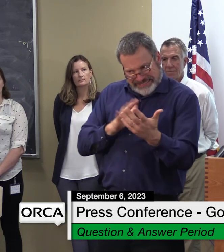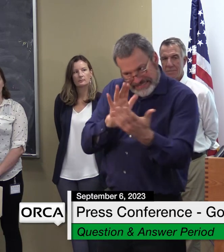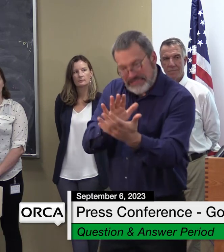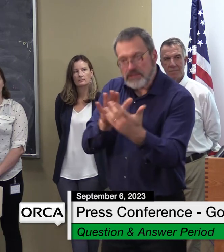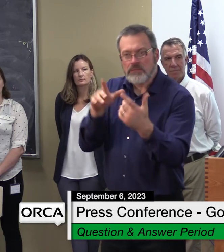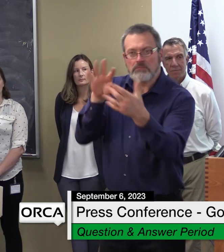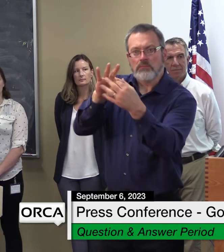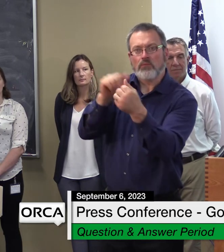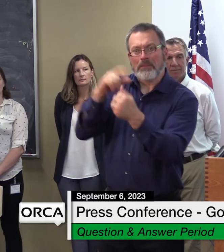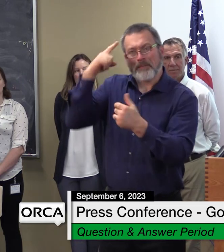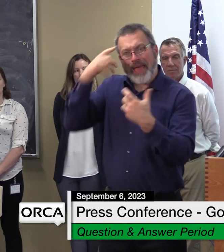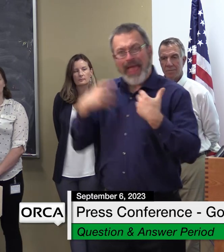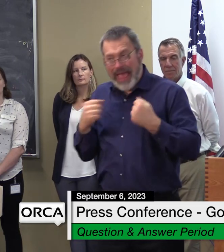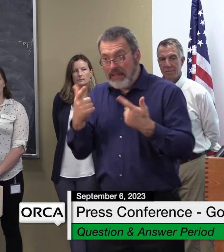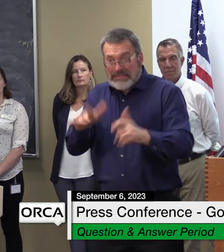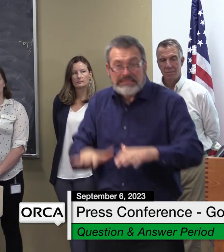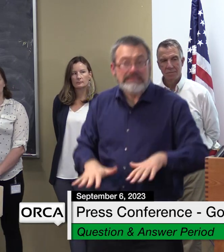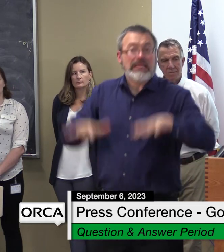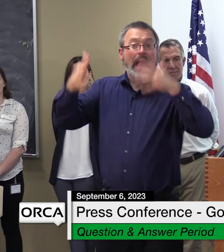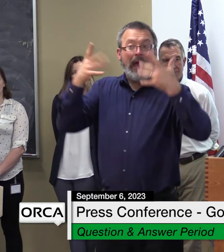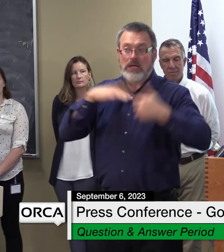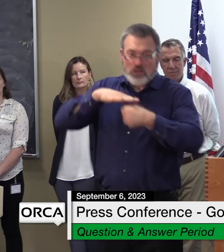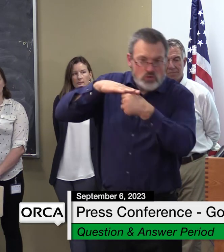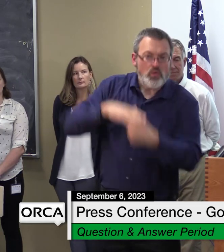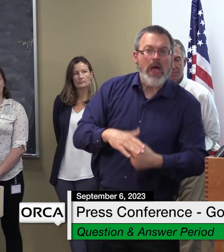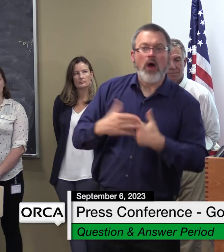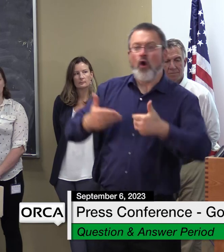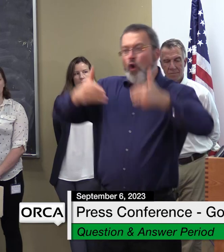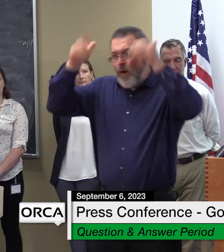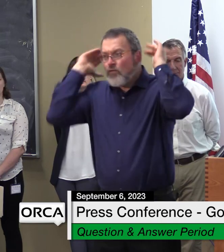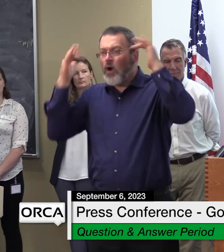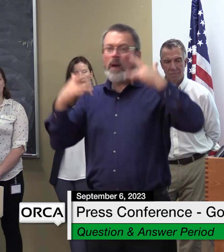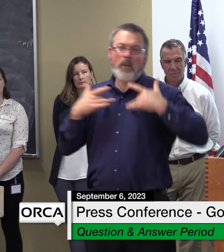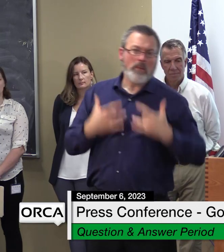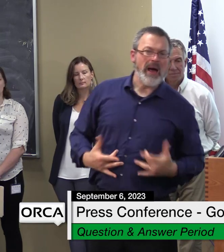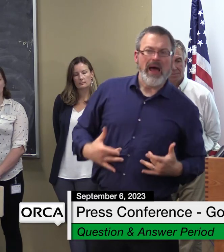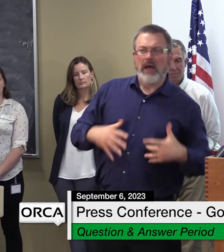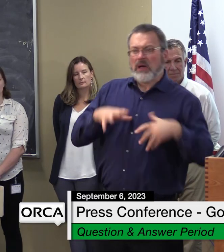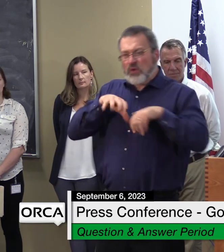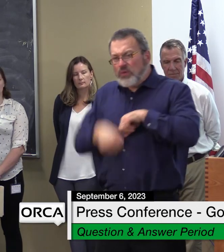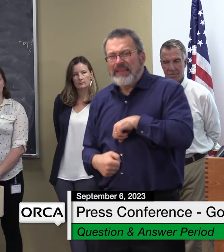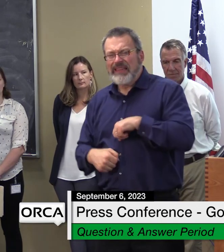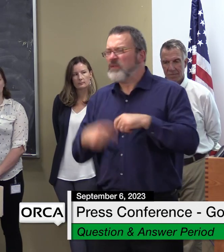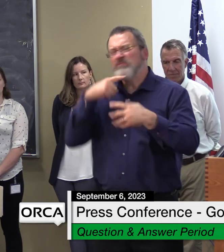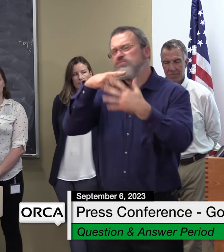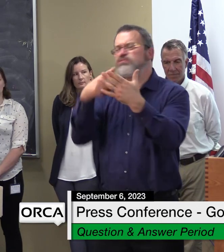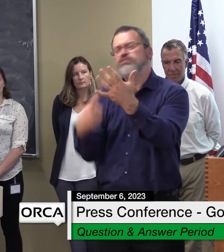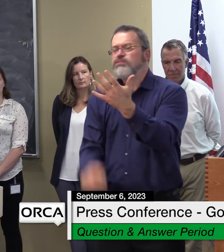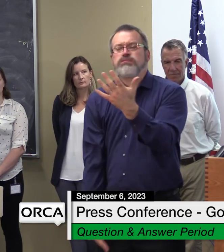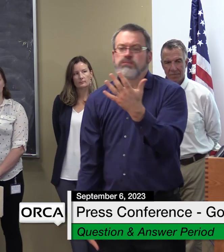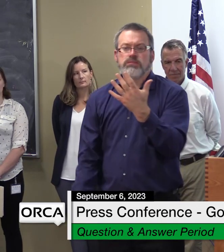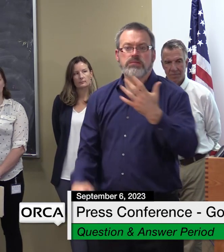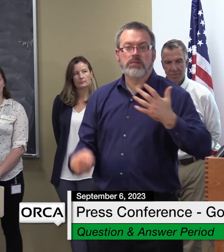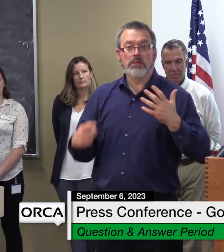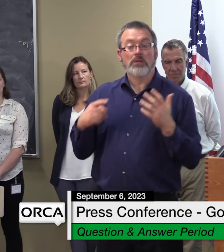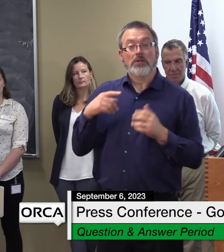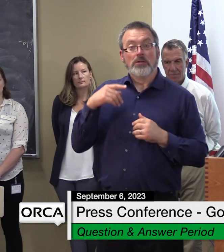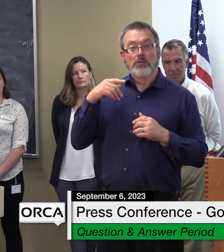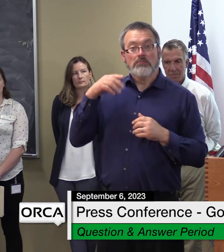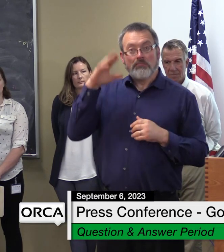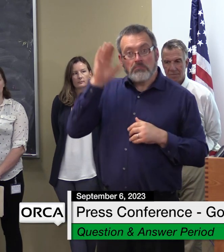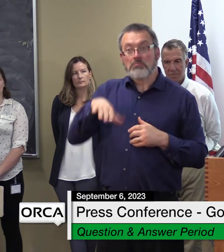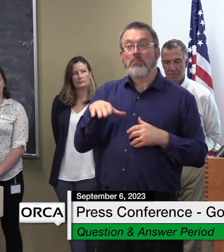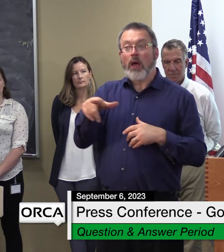manage anxiety, stress, depression, grief, and loss. It also has connection to financial